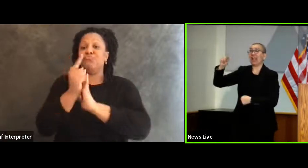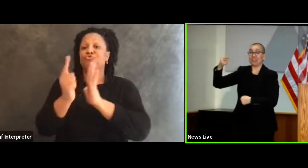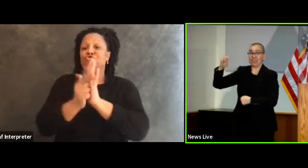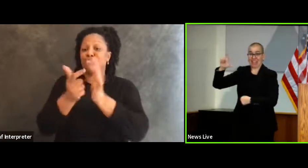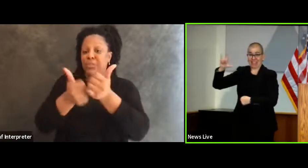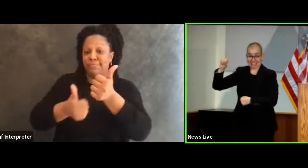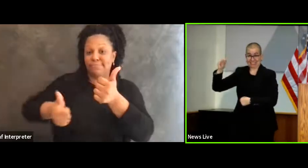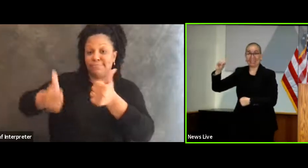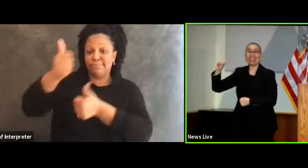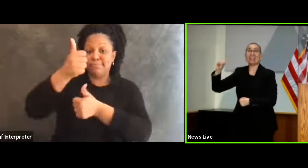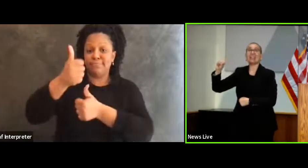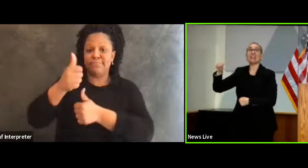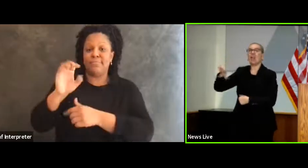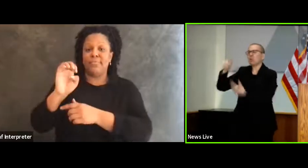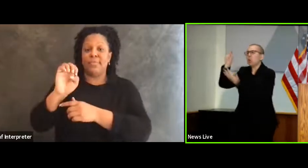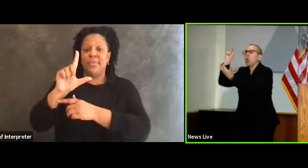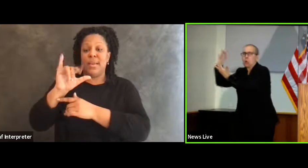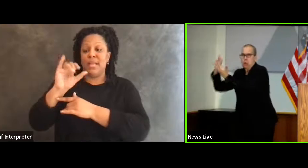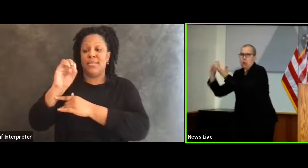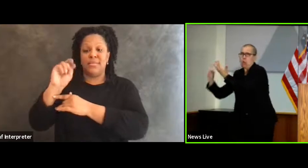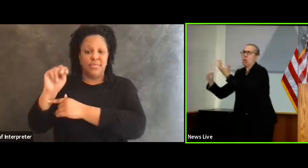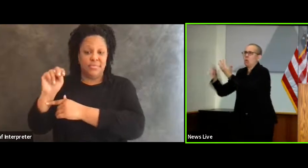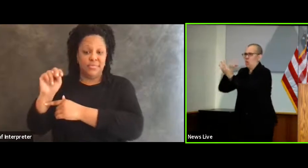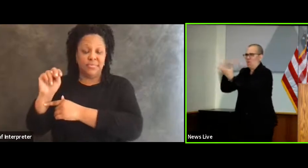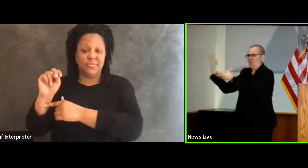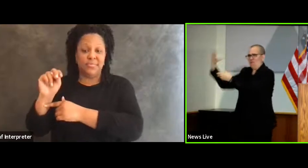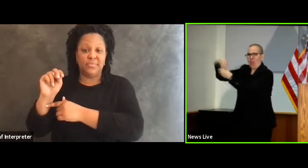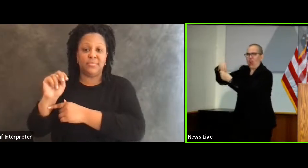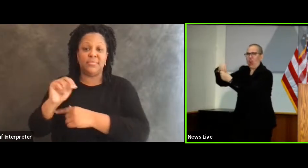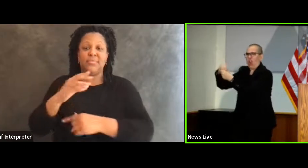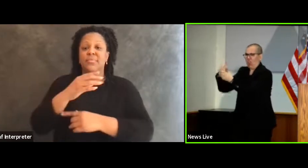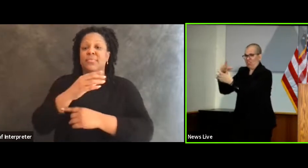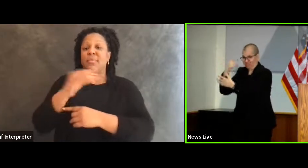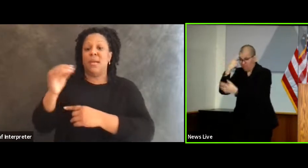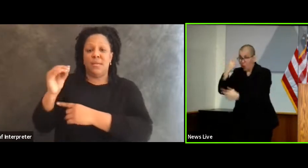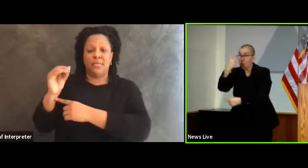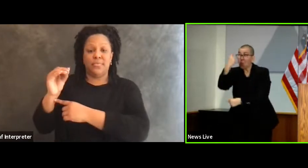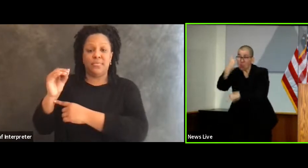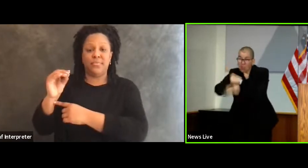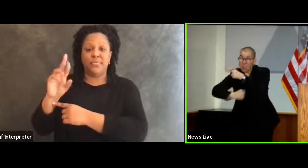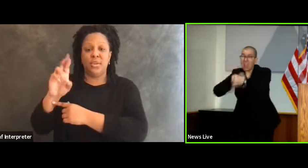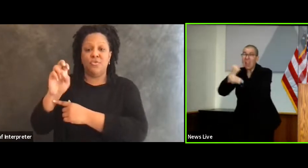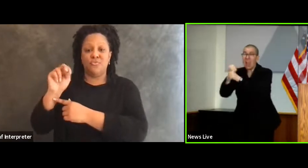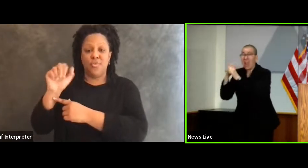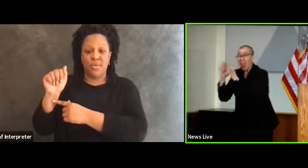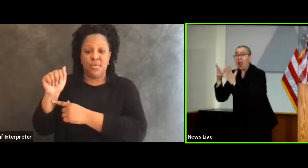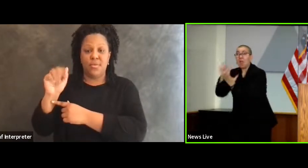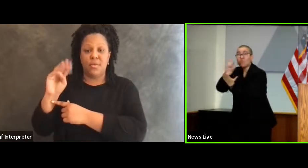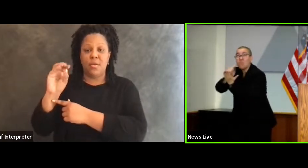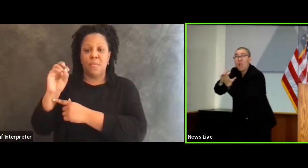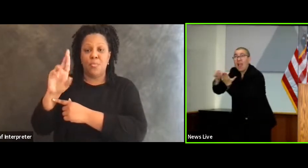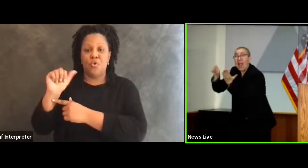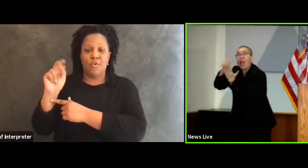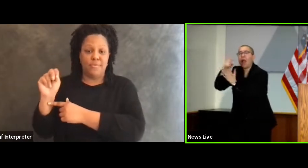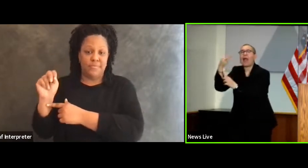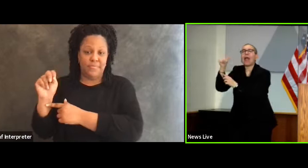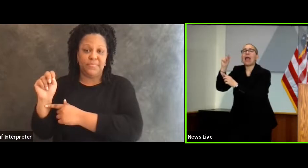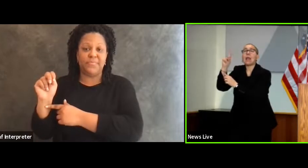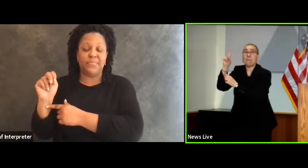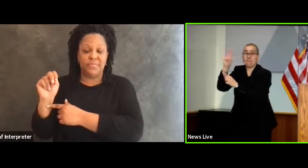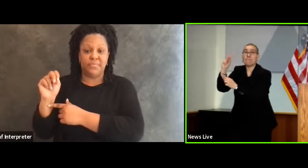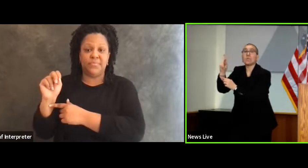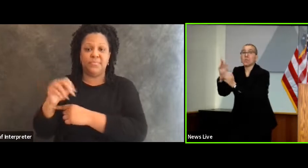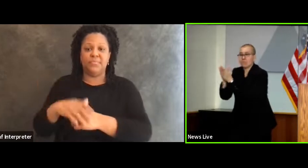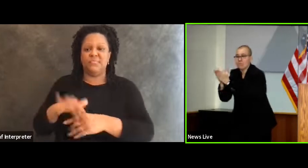than a year on an effort to put together a handbook of policies that we could adopt that would reduce deadly force